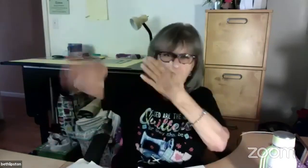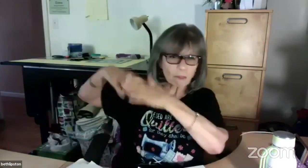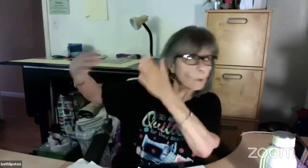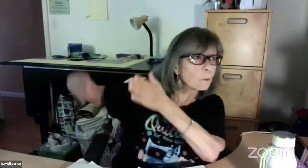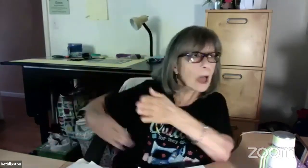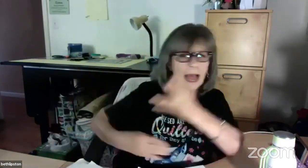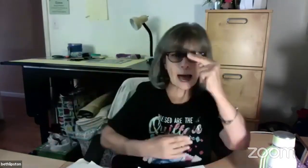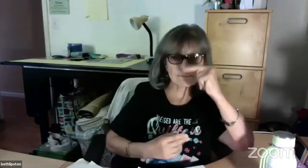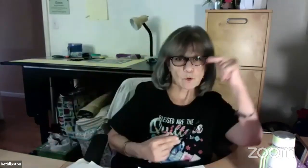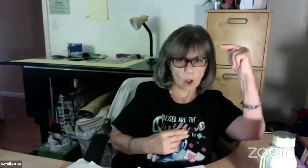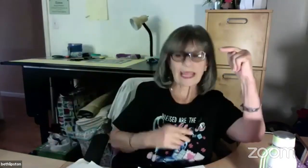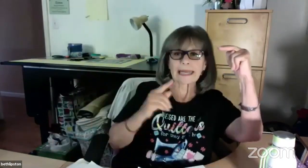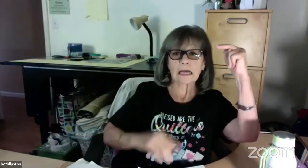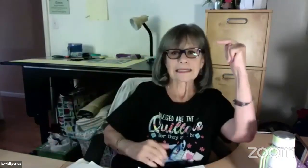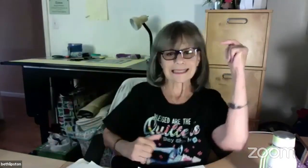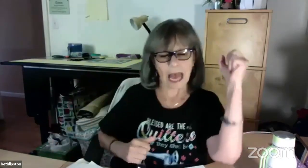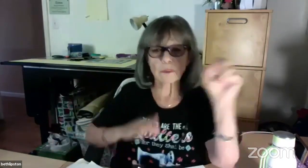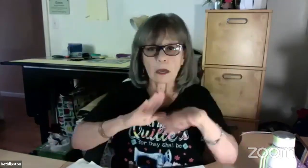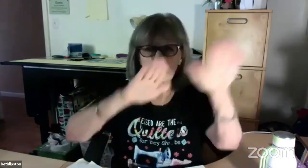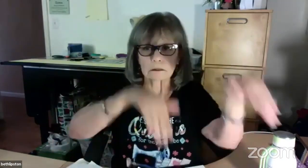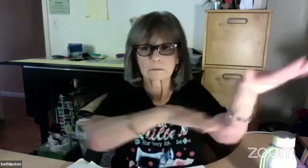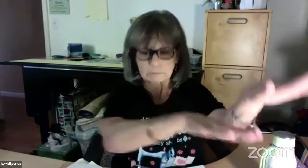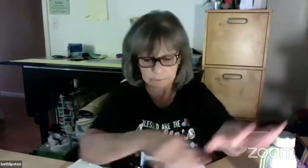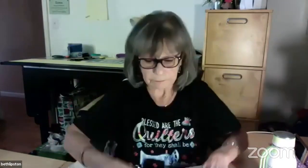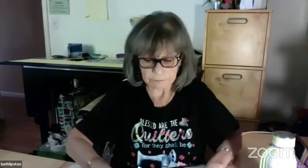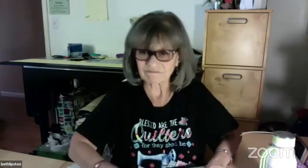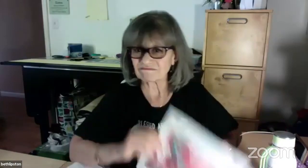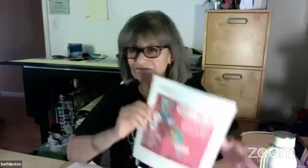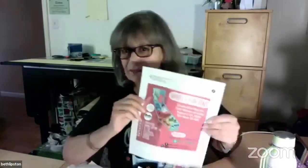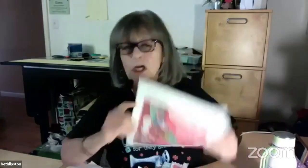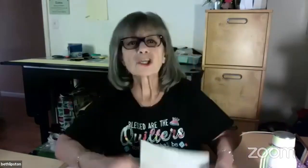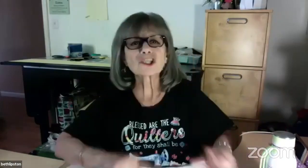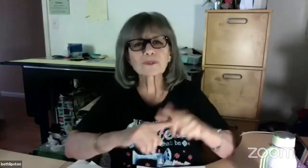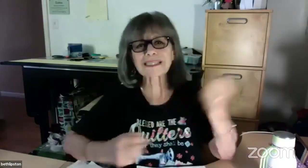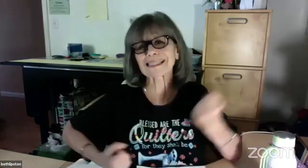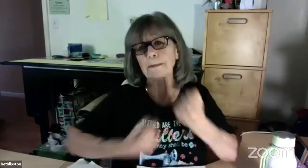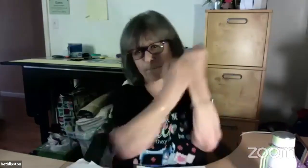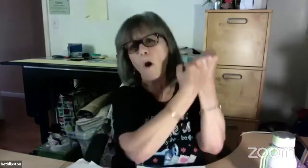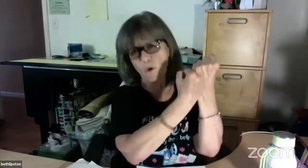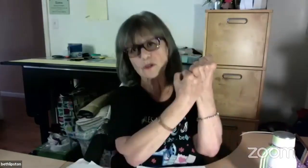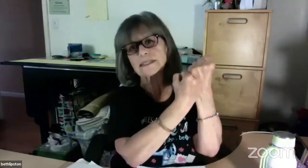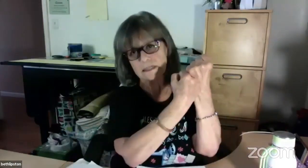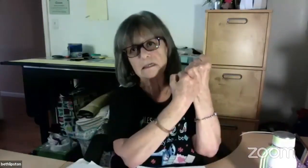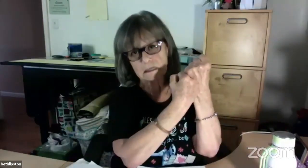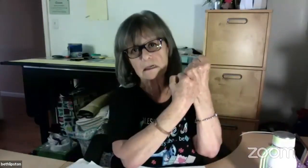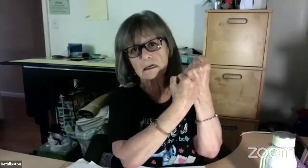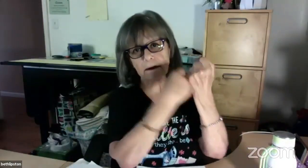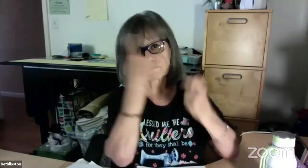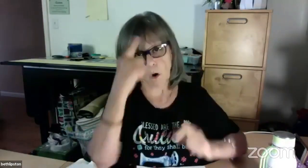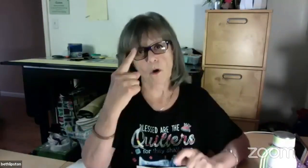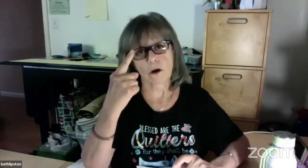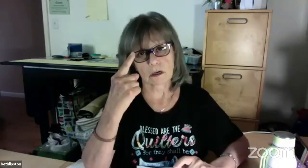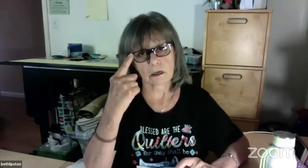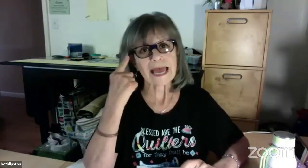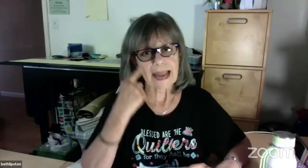with masks and went from Northern California to Southern California along the beaches in order to